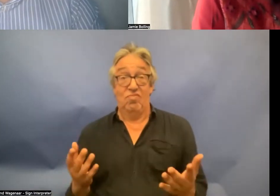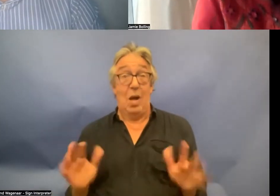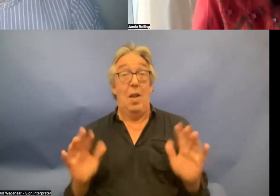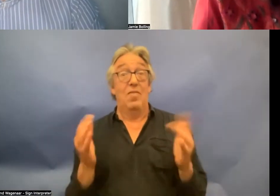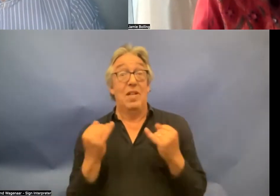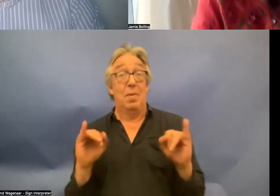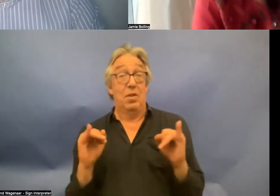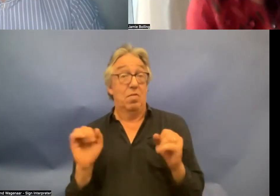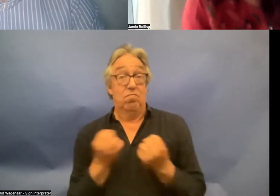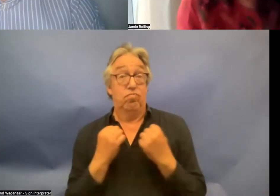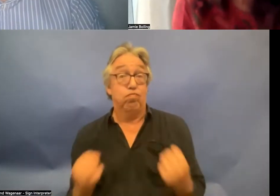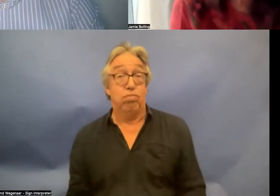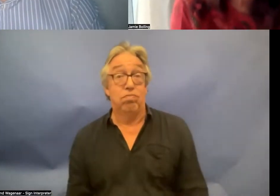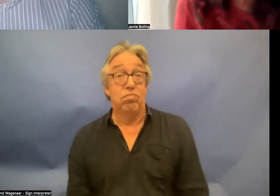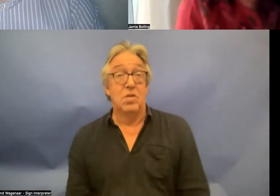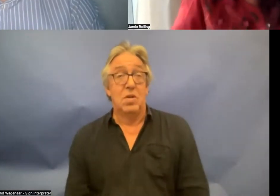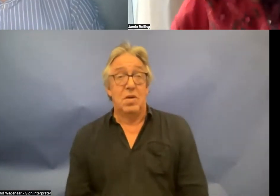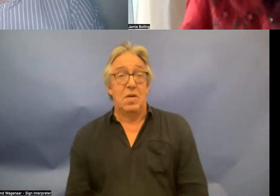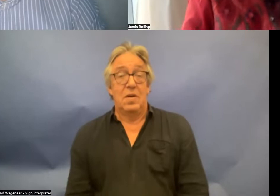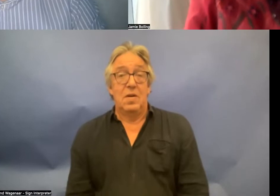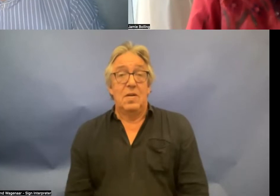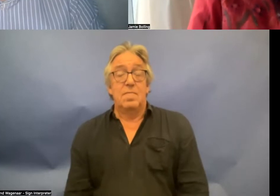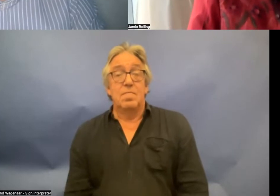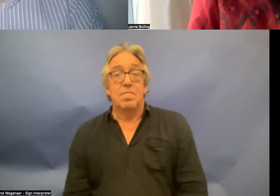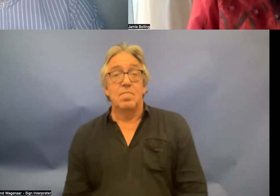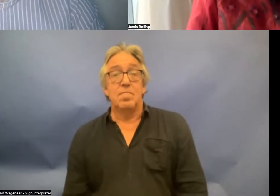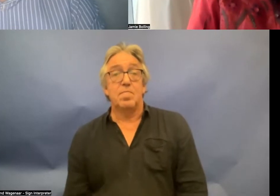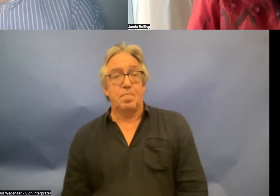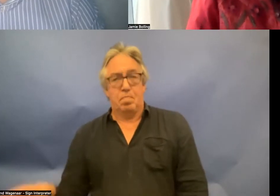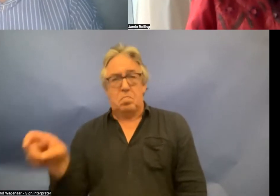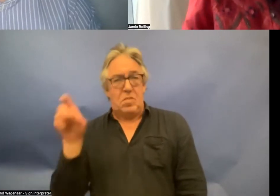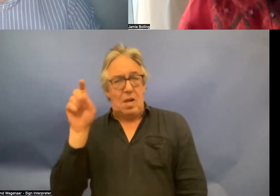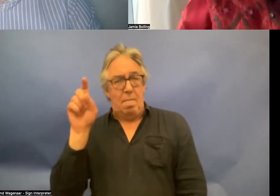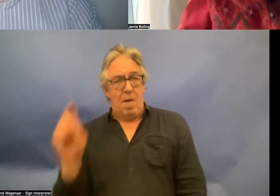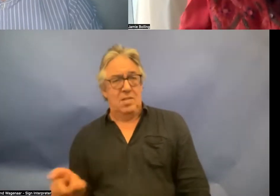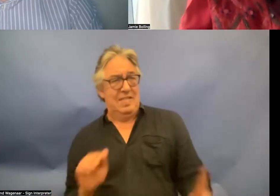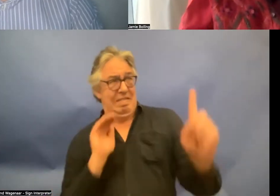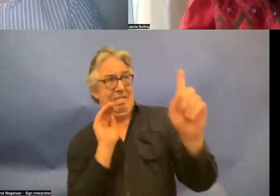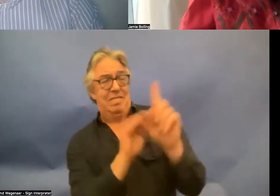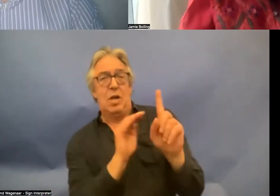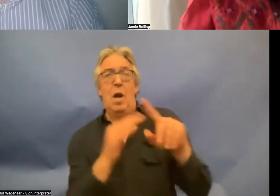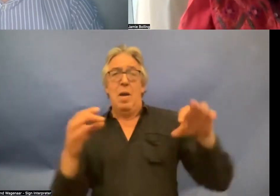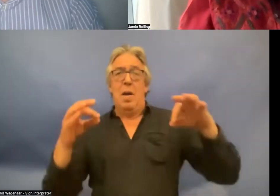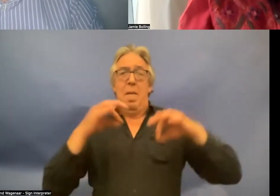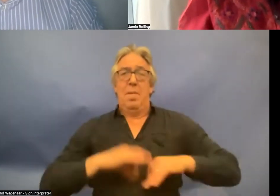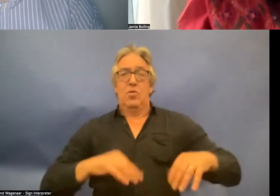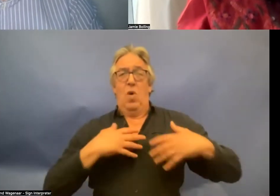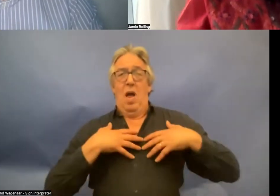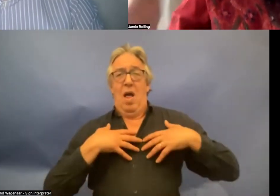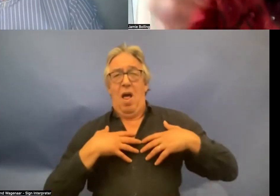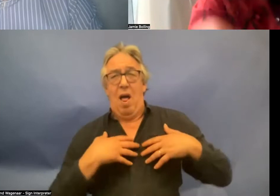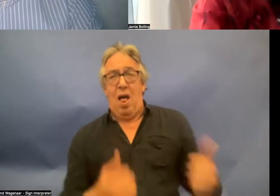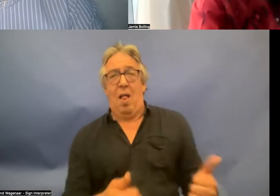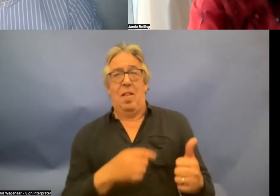address such appeals is the Ministry of Health, the Polish authorities. This is the right institution. I mean, we